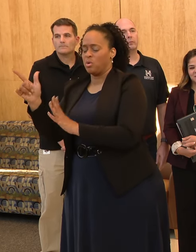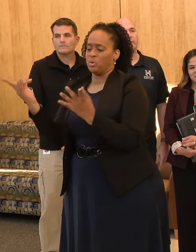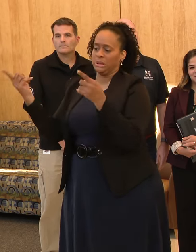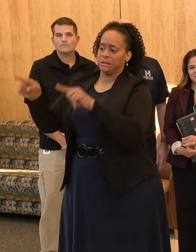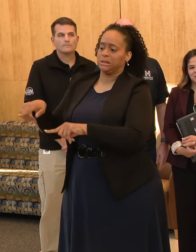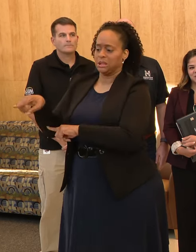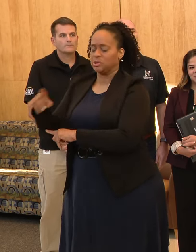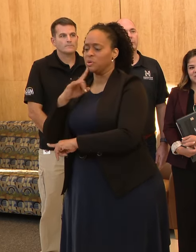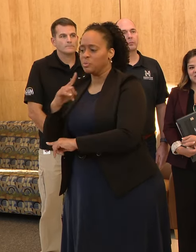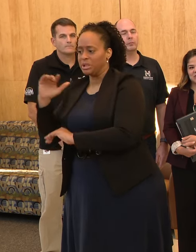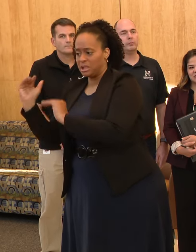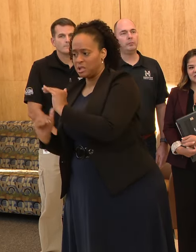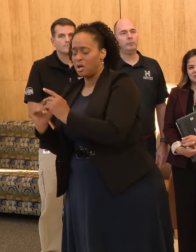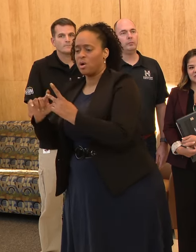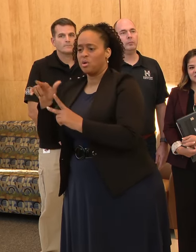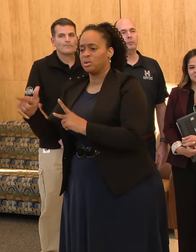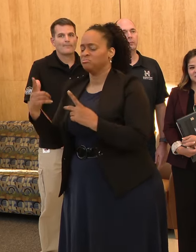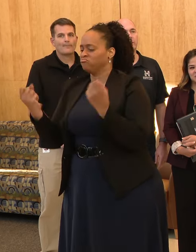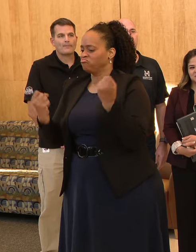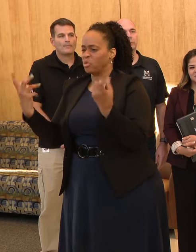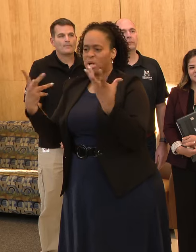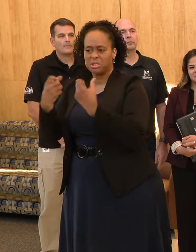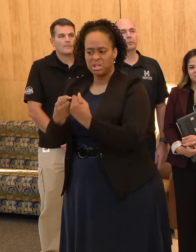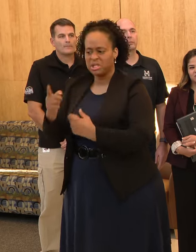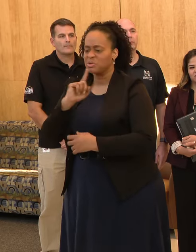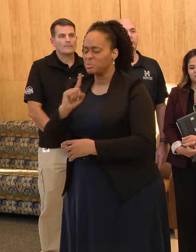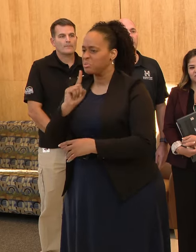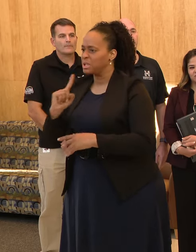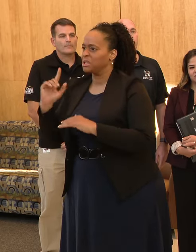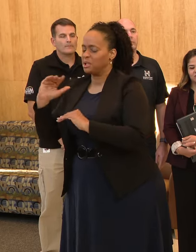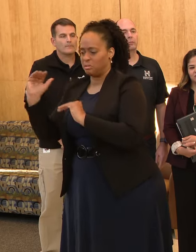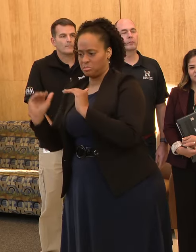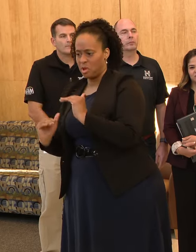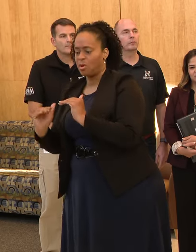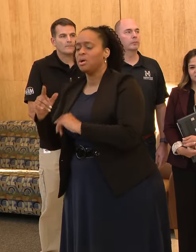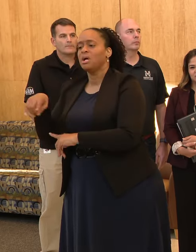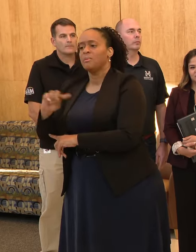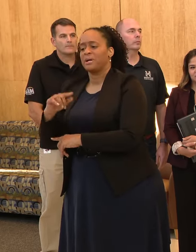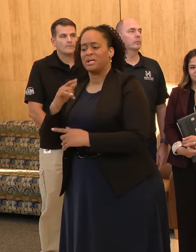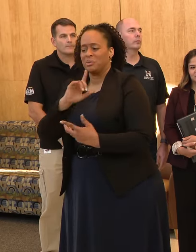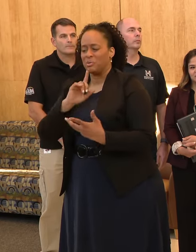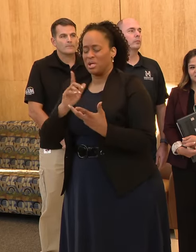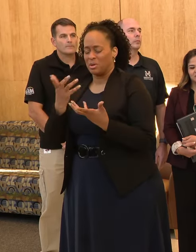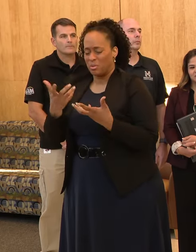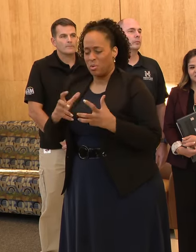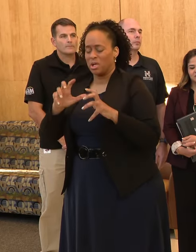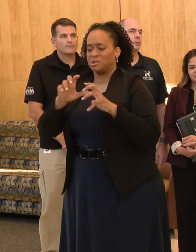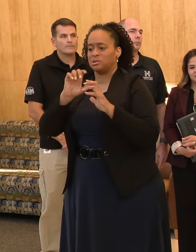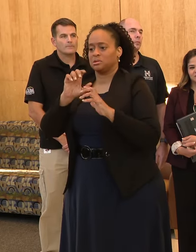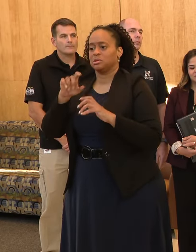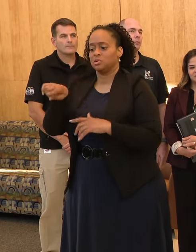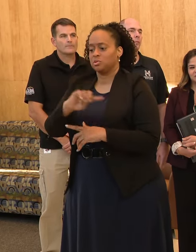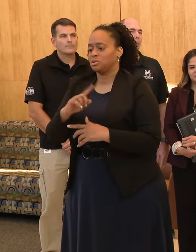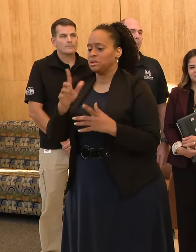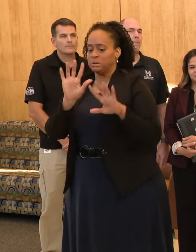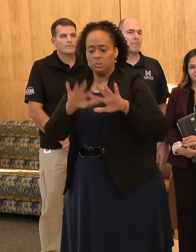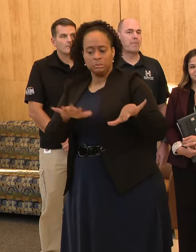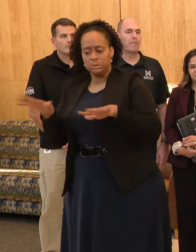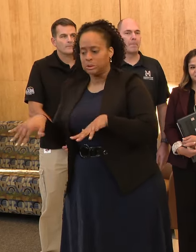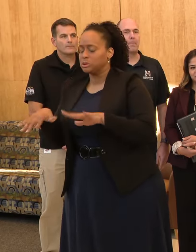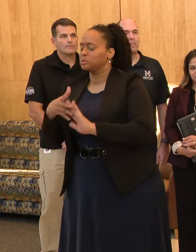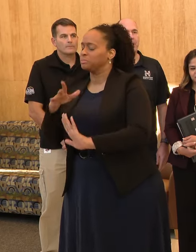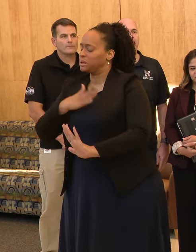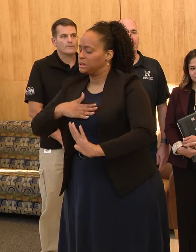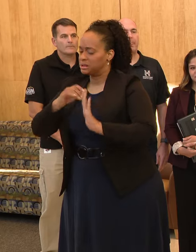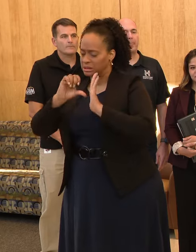Traffic accidents are low. But I can't emphasize enough that we can't become complacent. Do